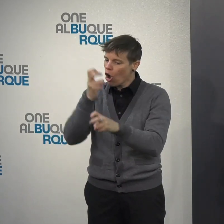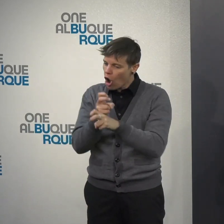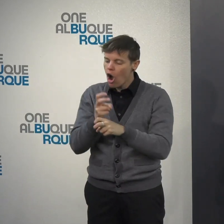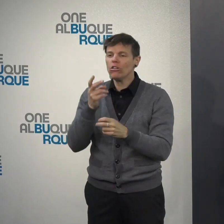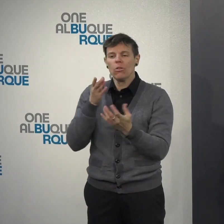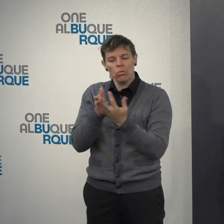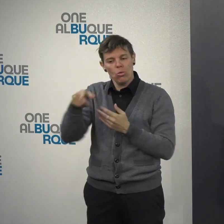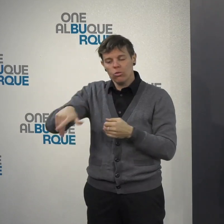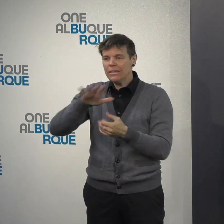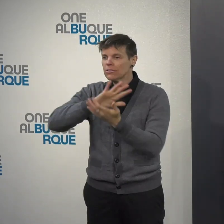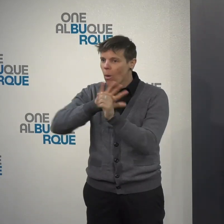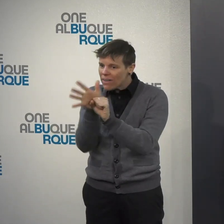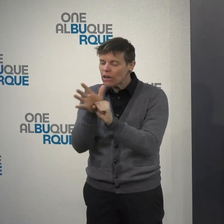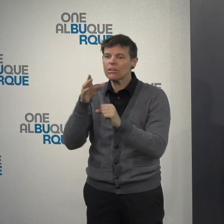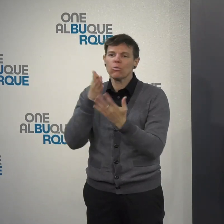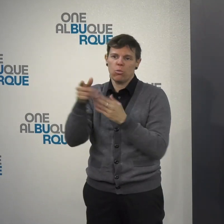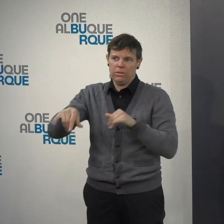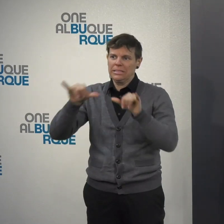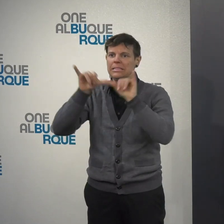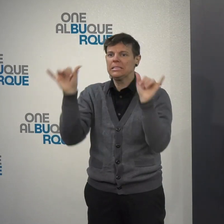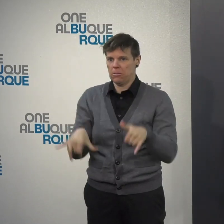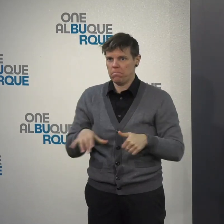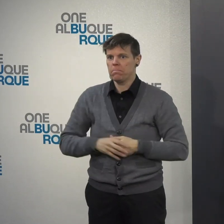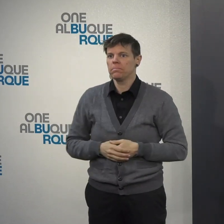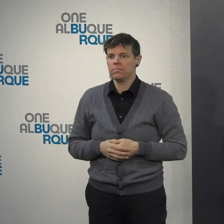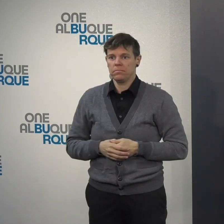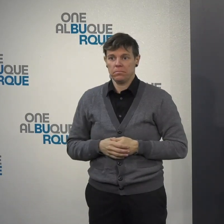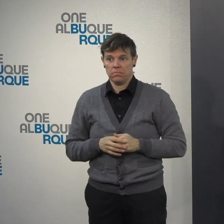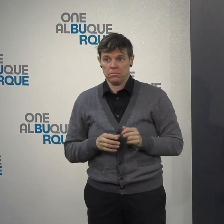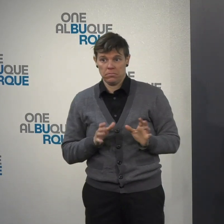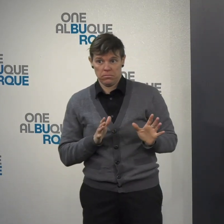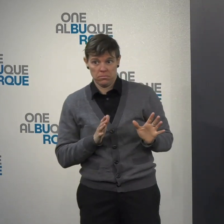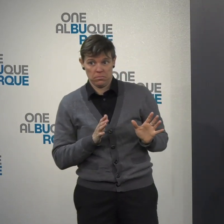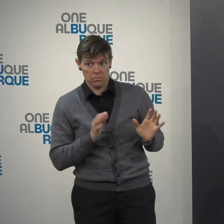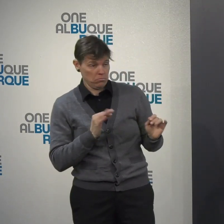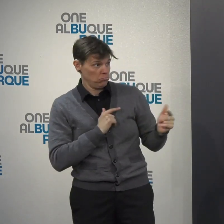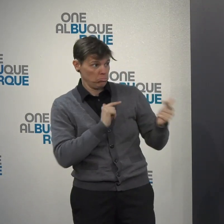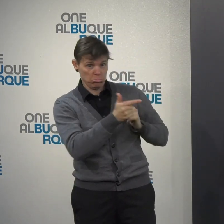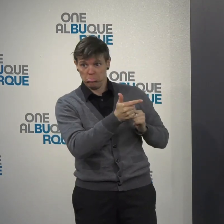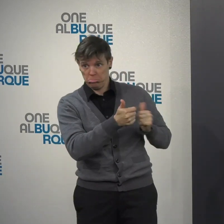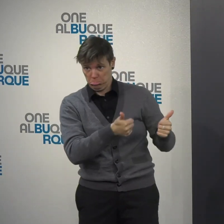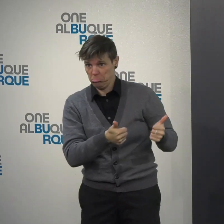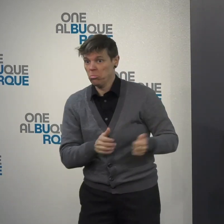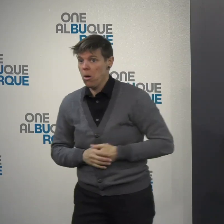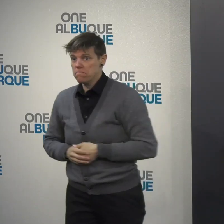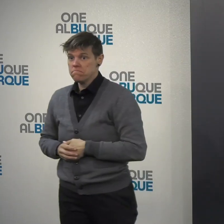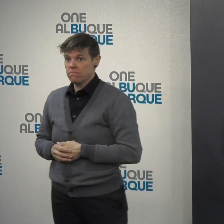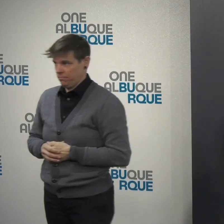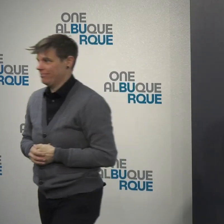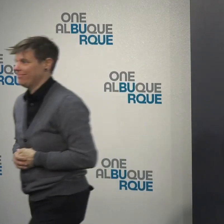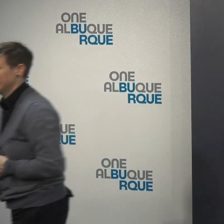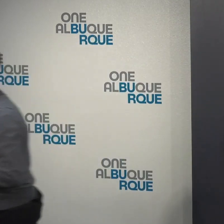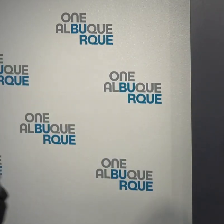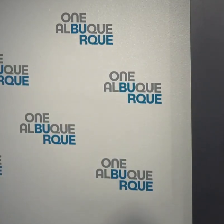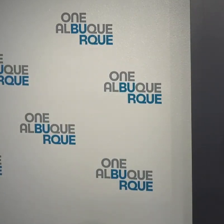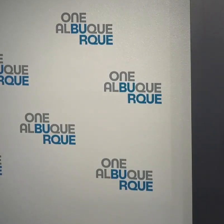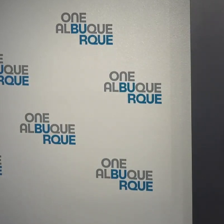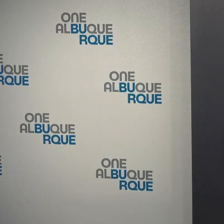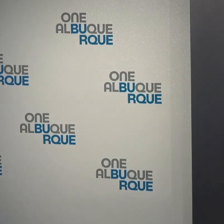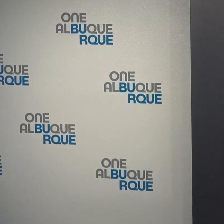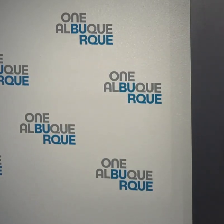I don't know if you want to go back and let Mike say a word. Yeah. Okay, we'll put the mayor back on. Thank you. Thanks,